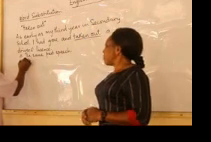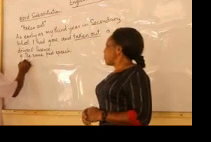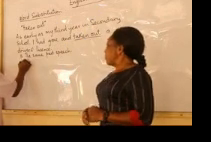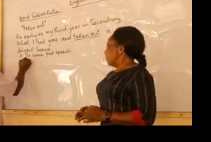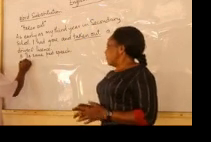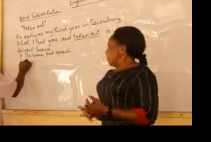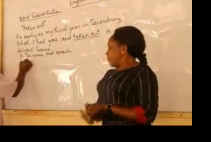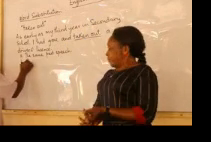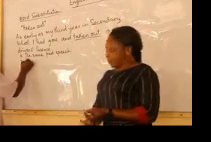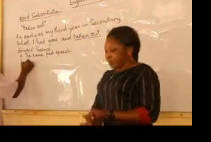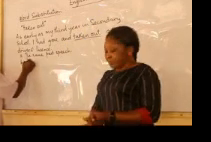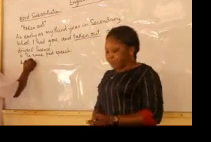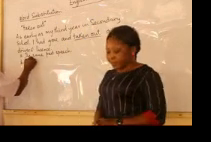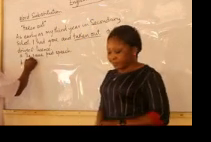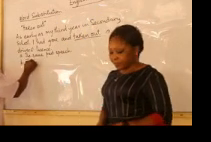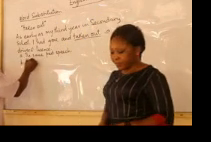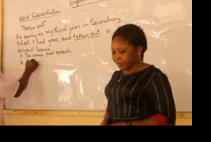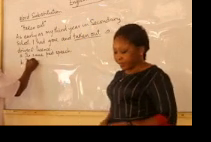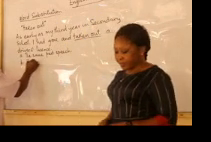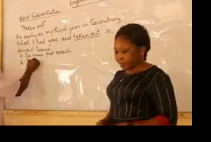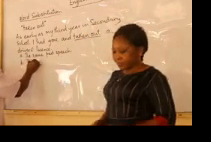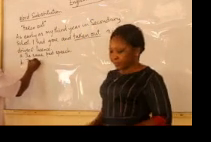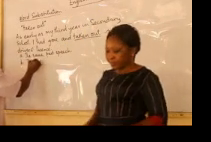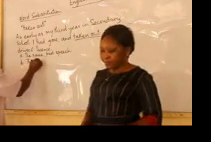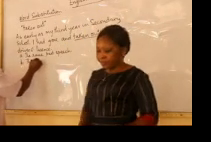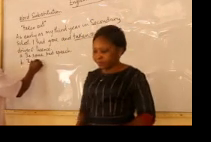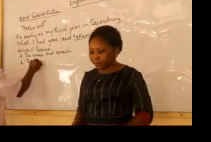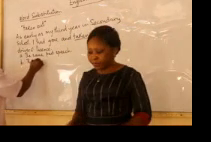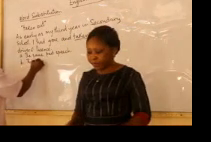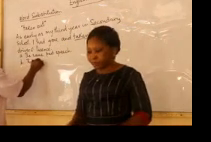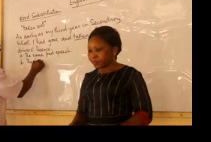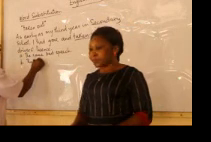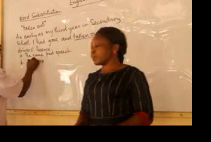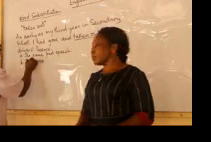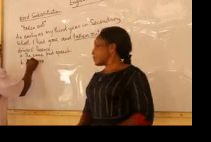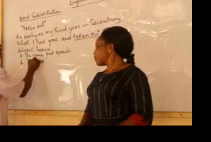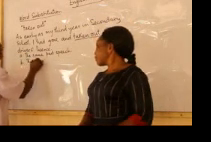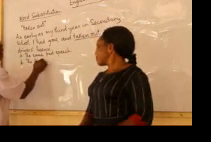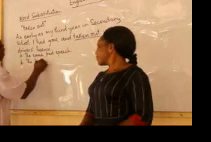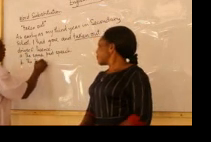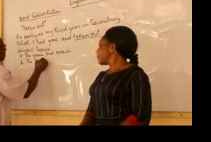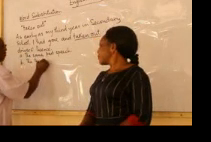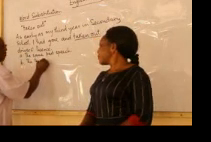the tense. The tense